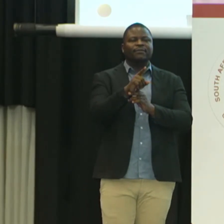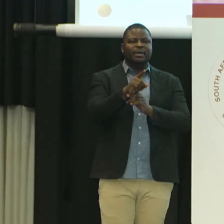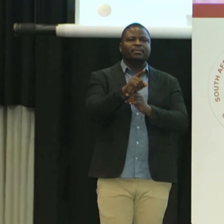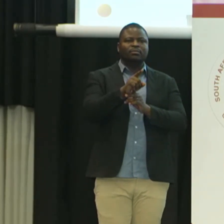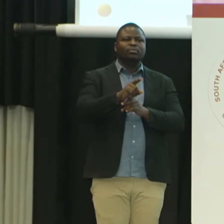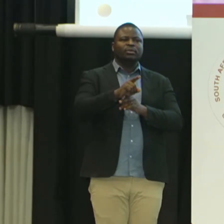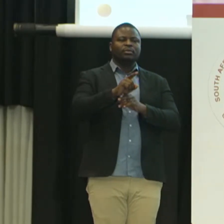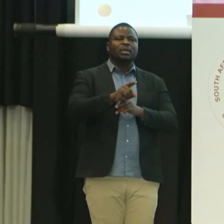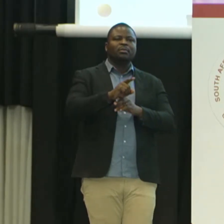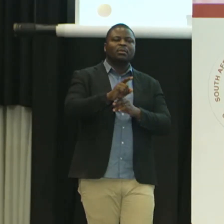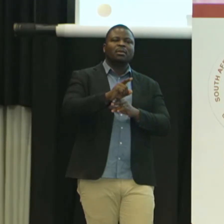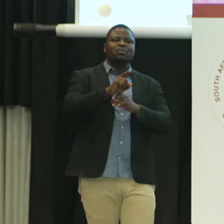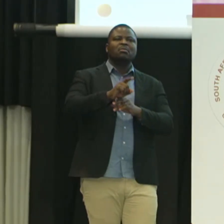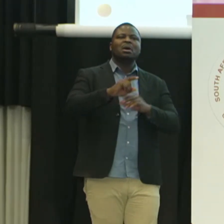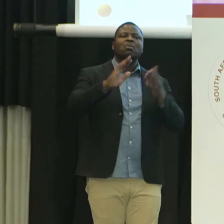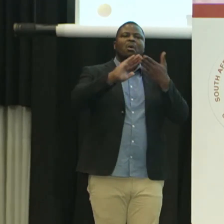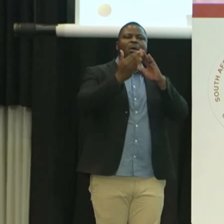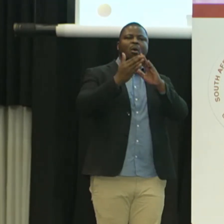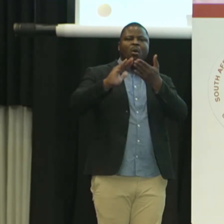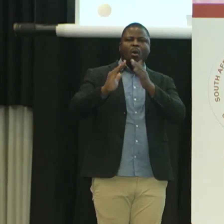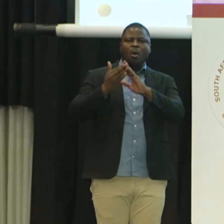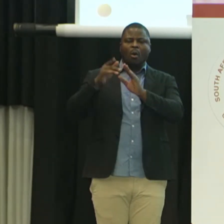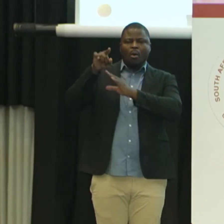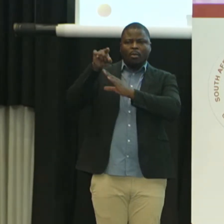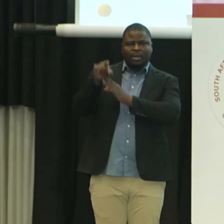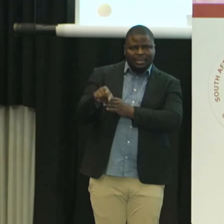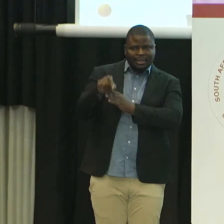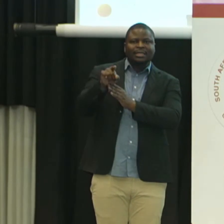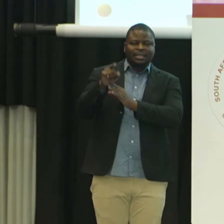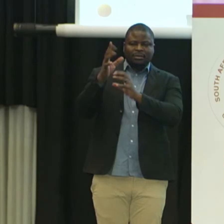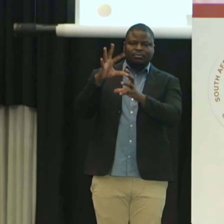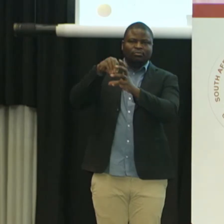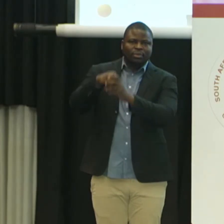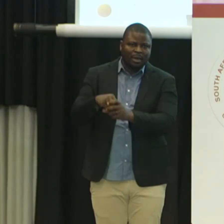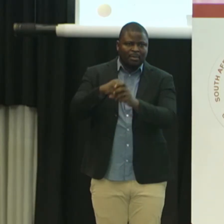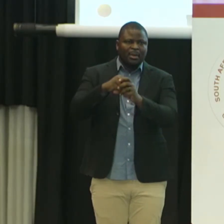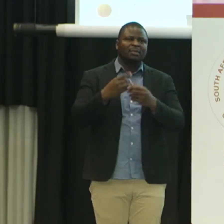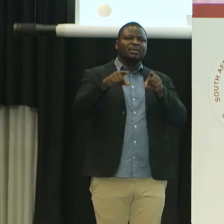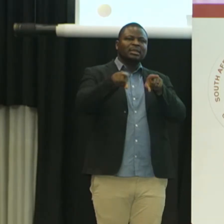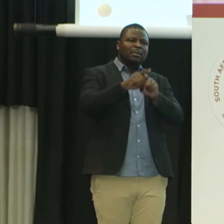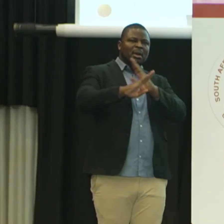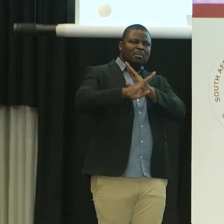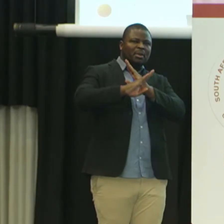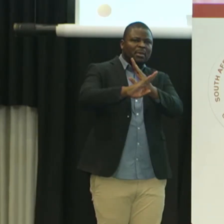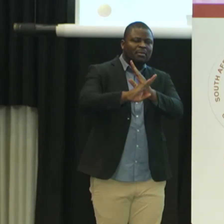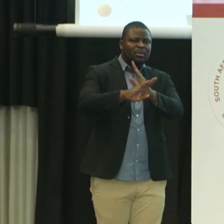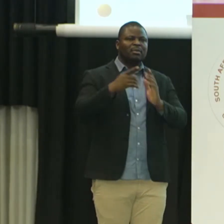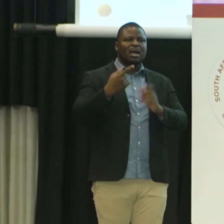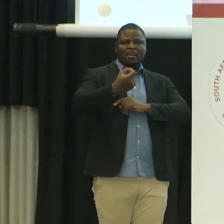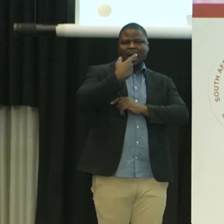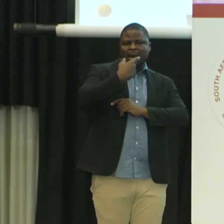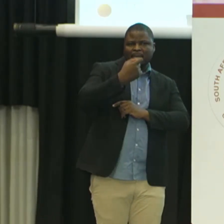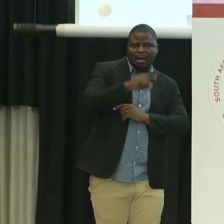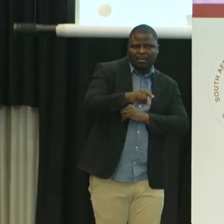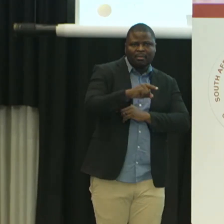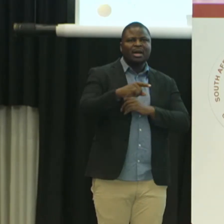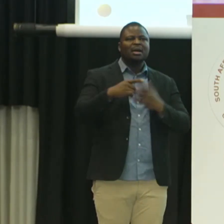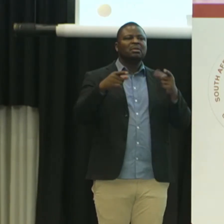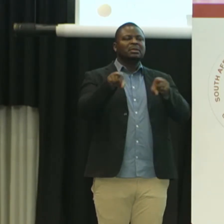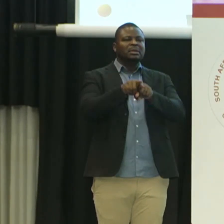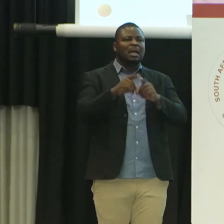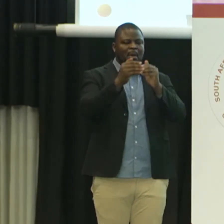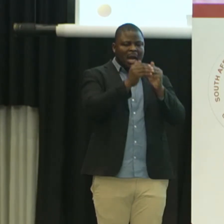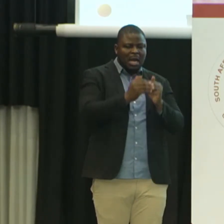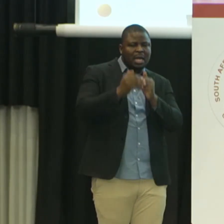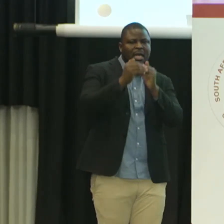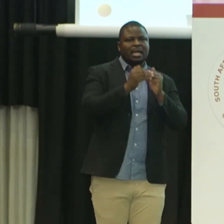comprehensive response that integrate prevention, treatment, care, and support to ensure that no